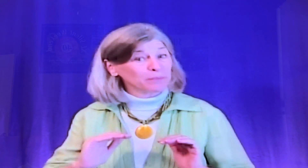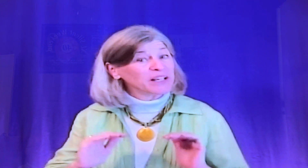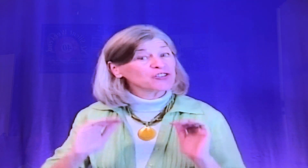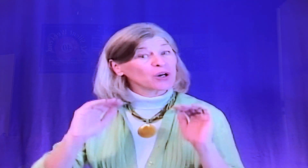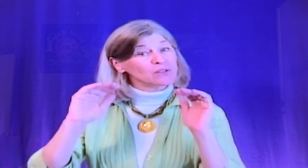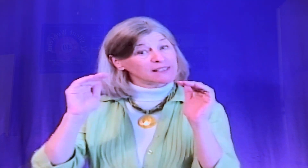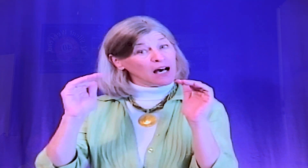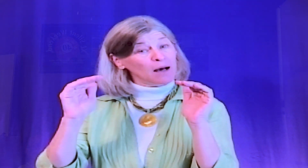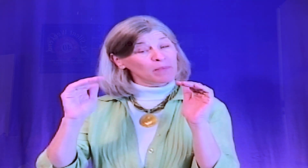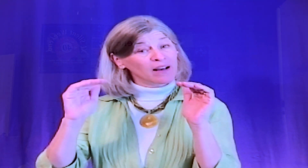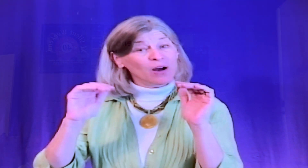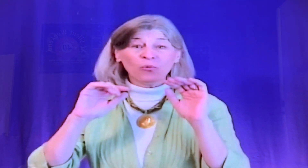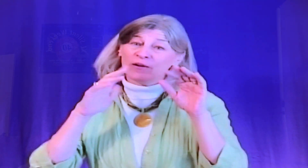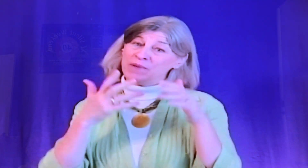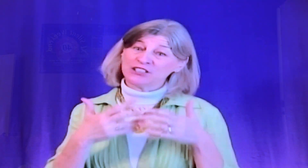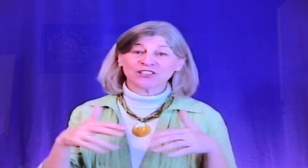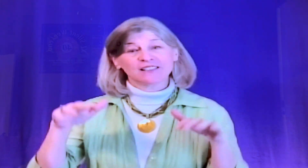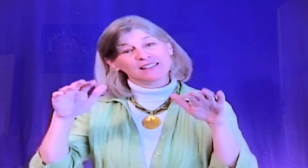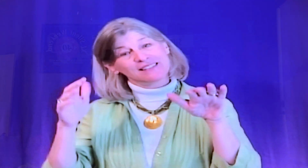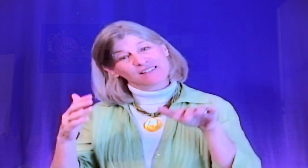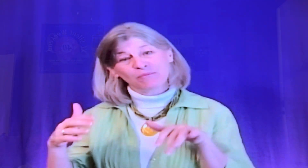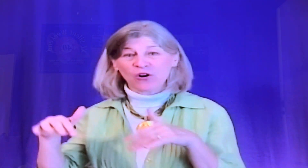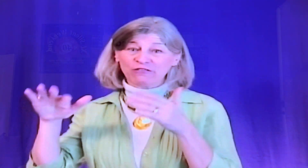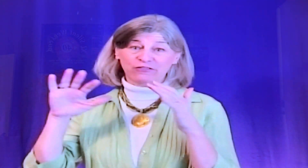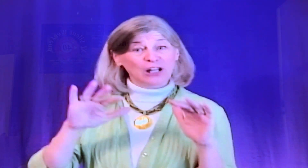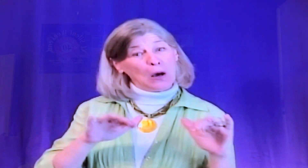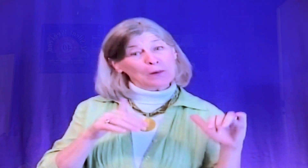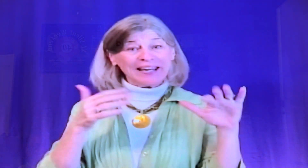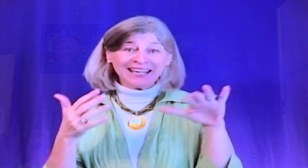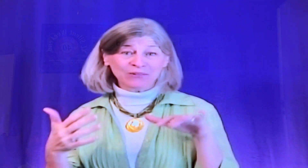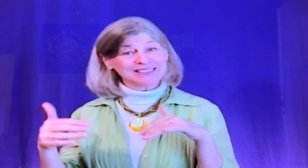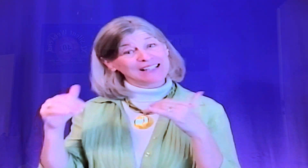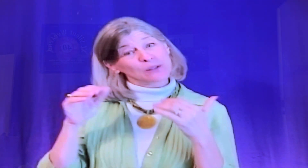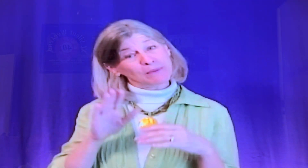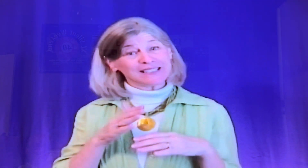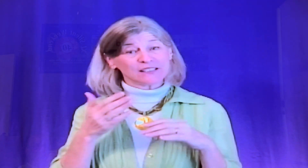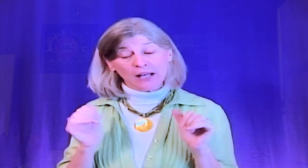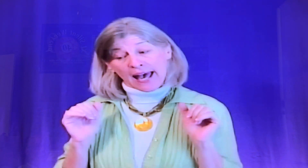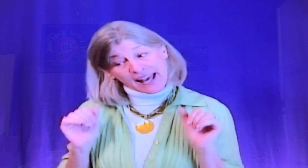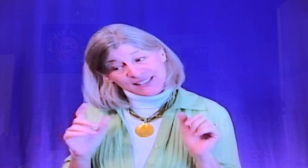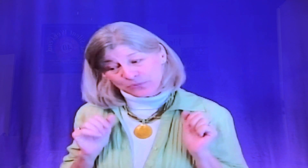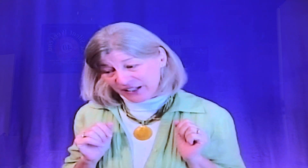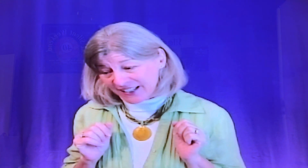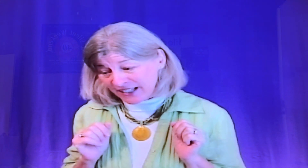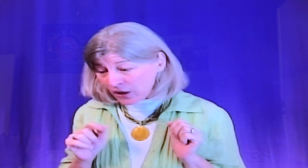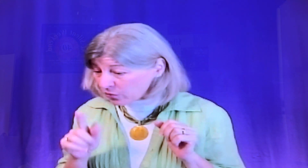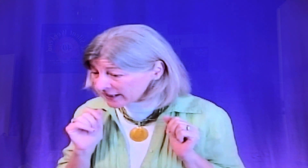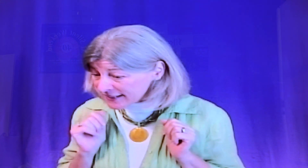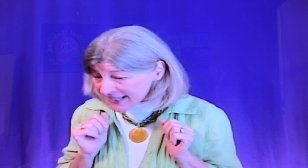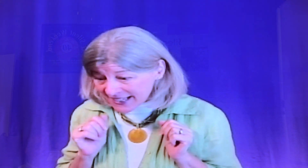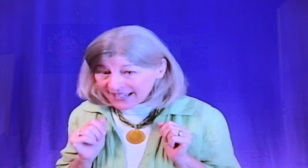pitch goes up. We're much more flowy. It sounds almost like this. Hey sweetie, what do you need?